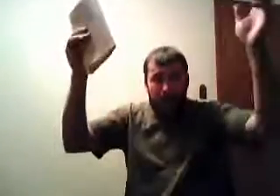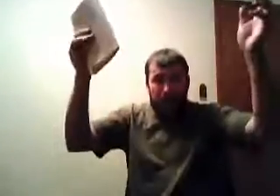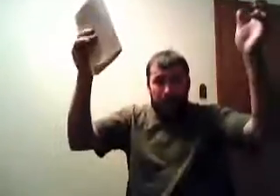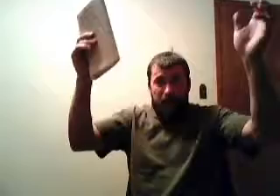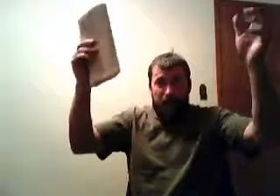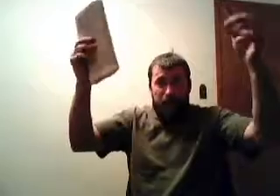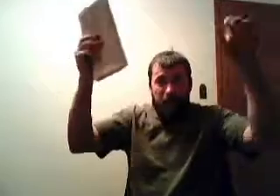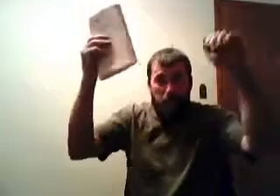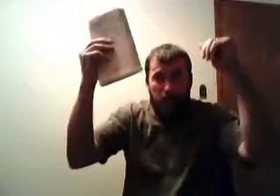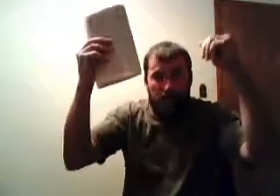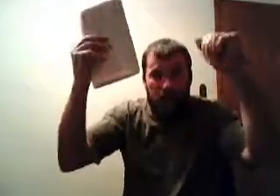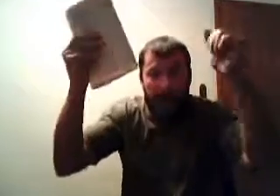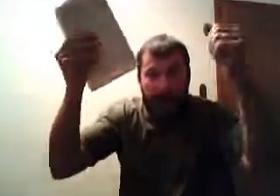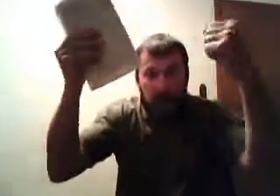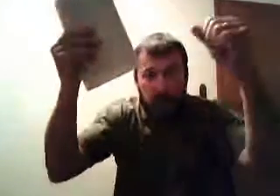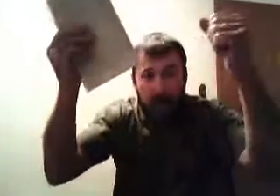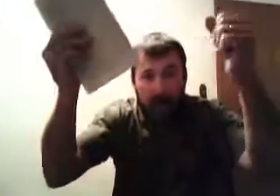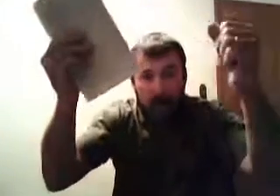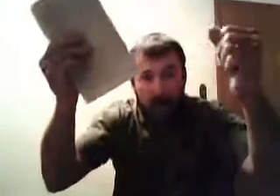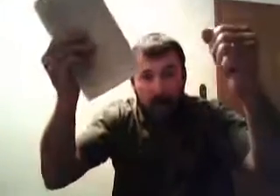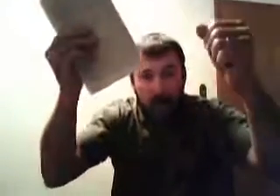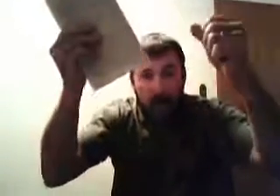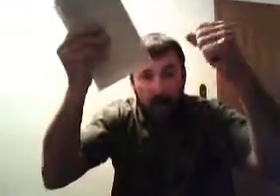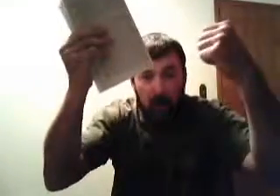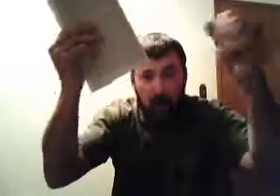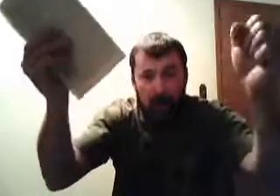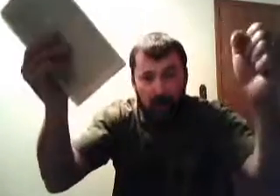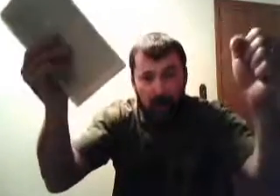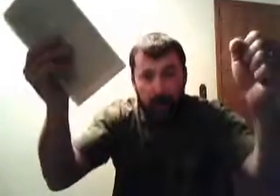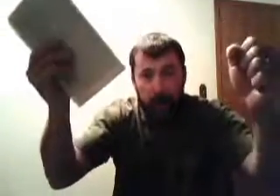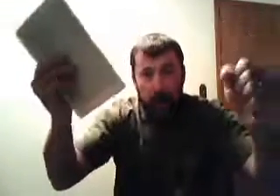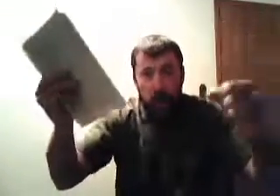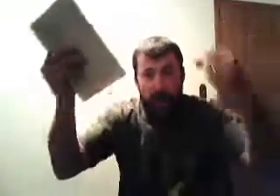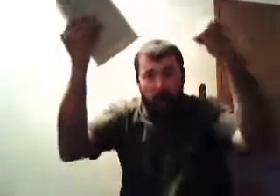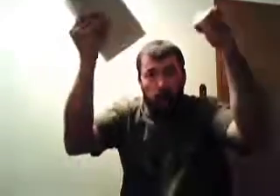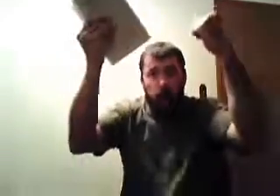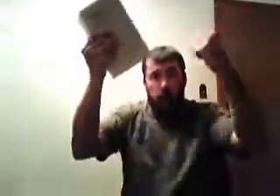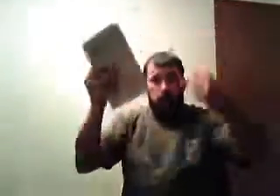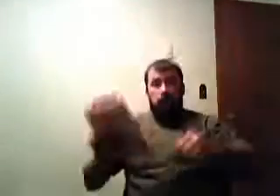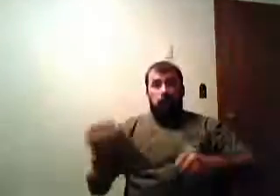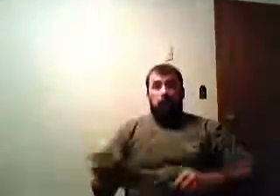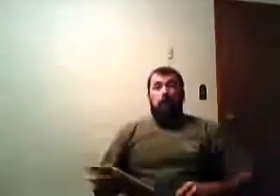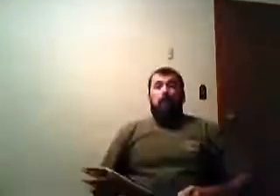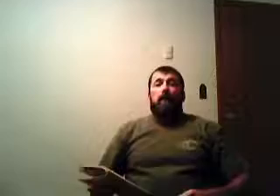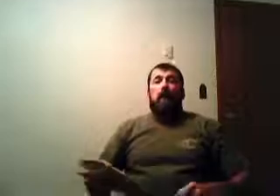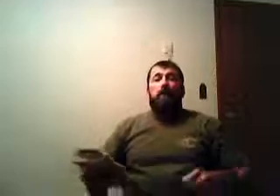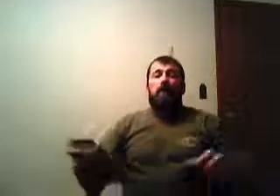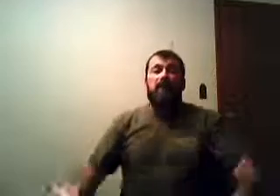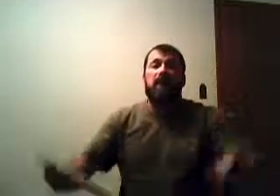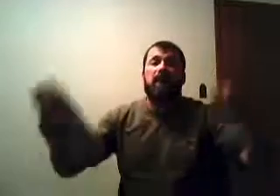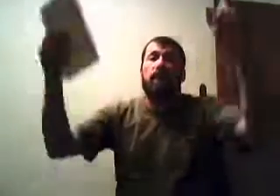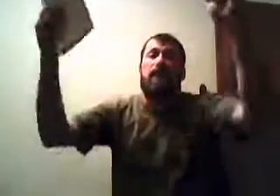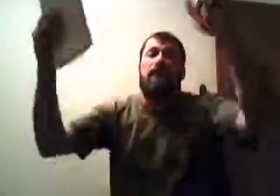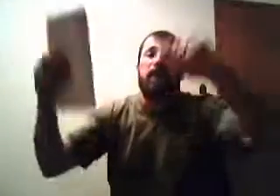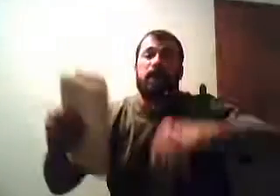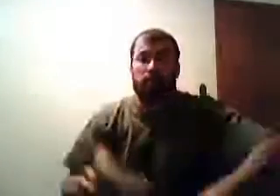liberty, they say, but they're really rattling the chains of slavery. Shackles on your feet and on your hands.